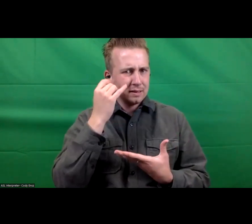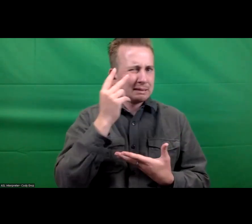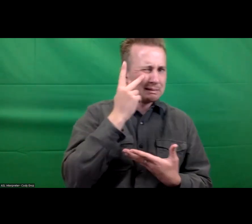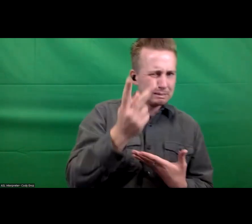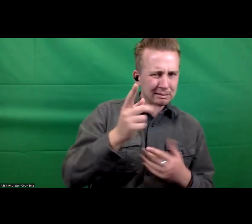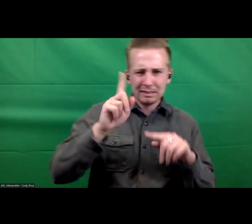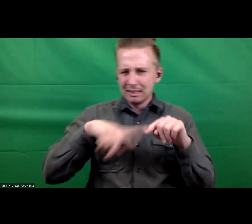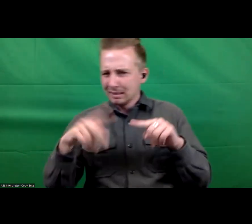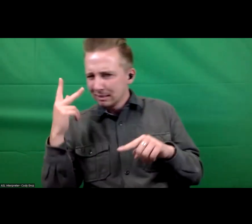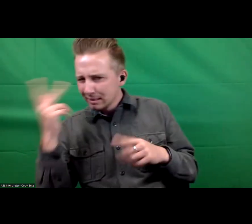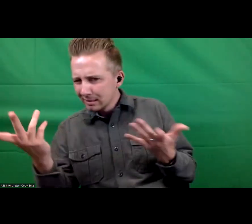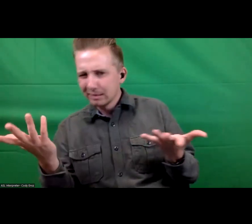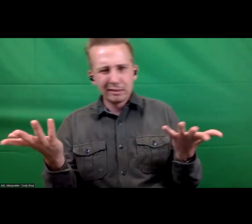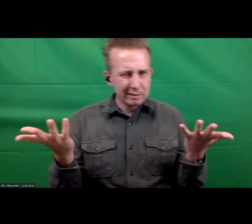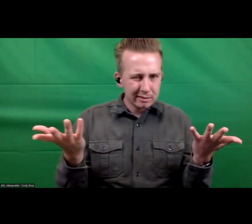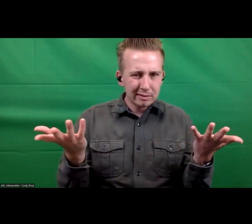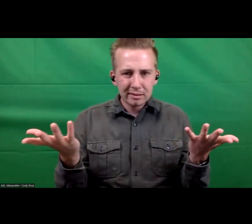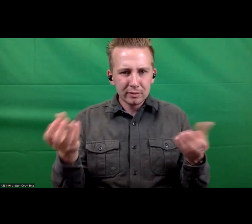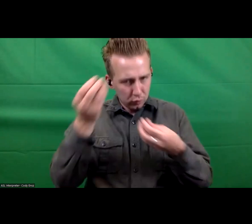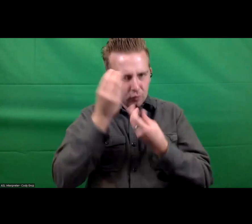the video.